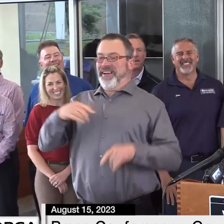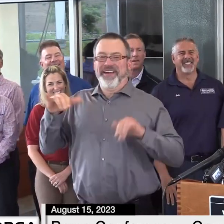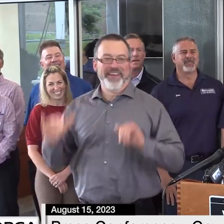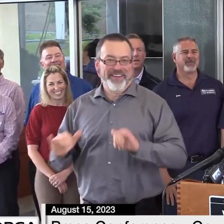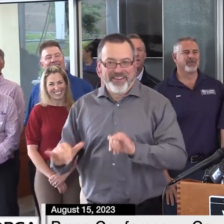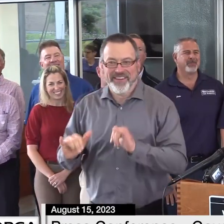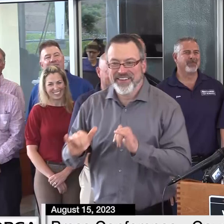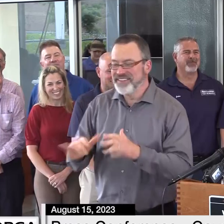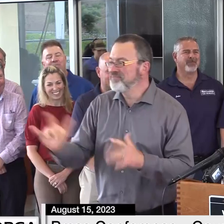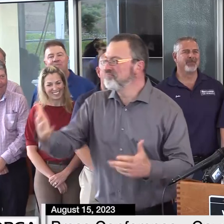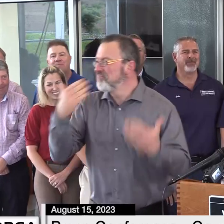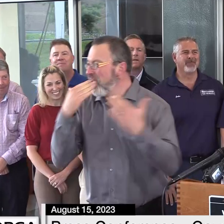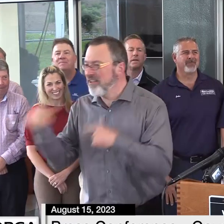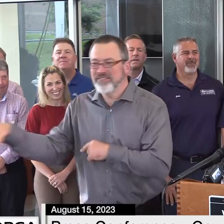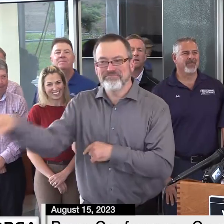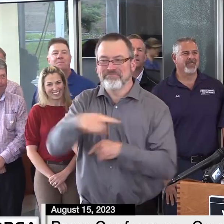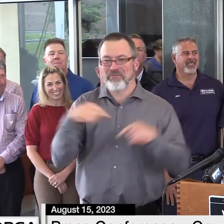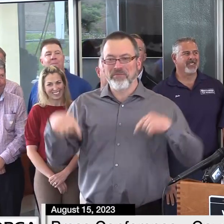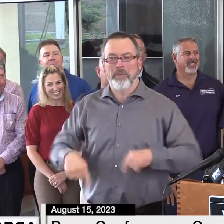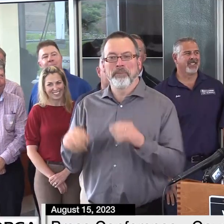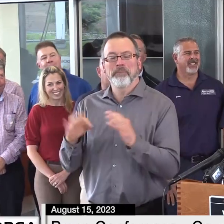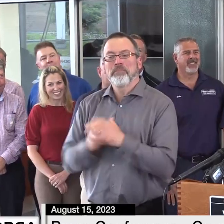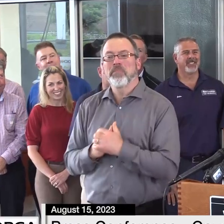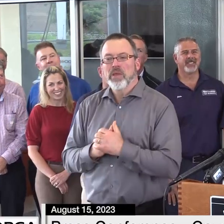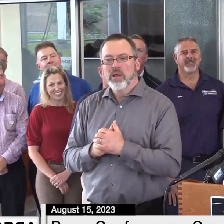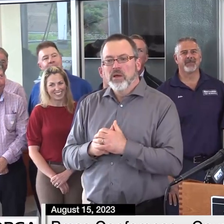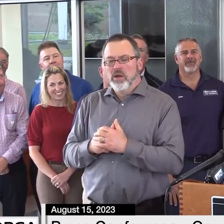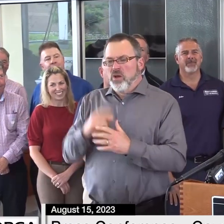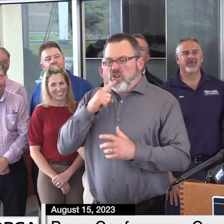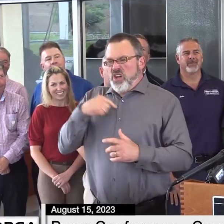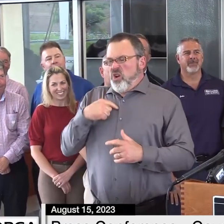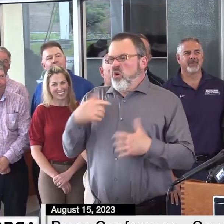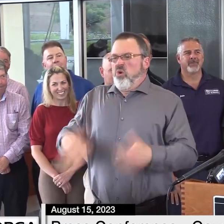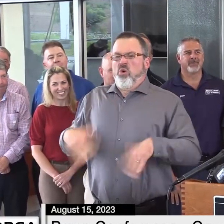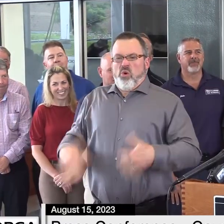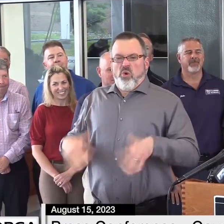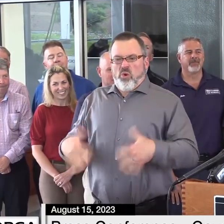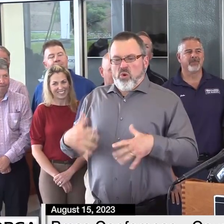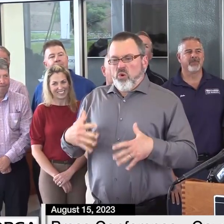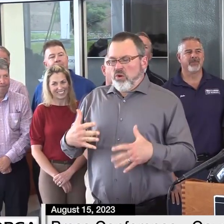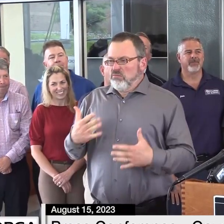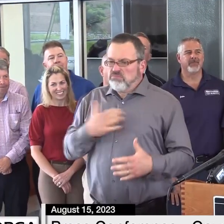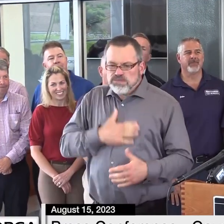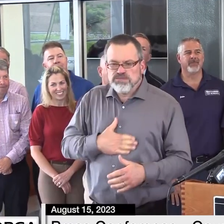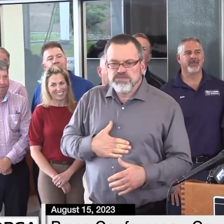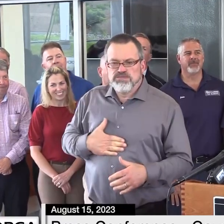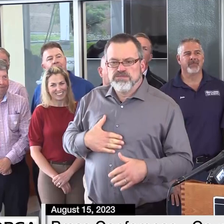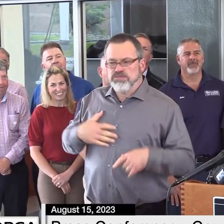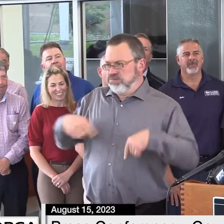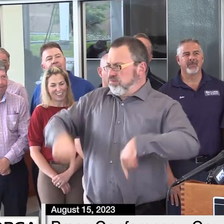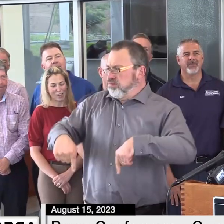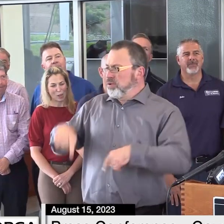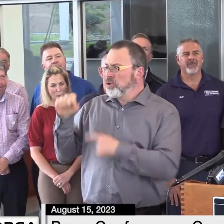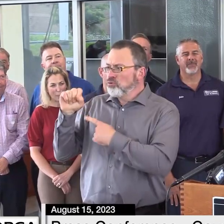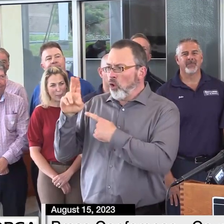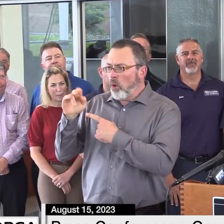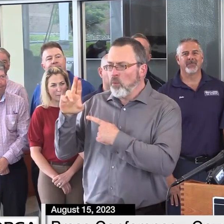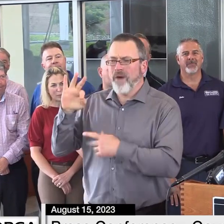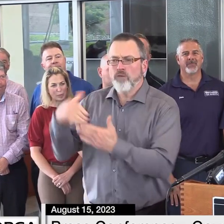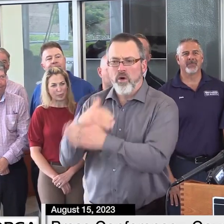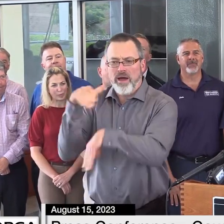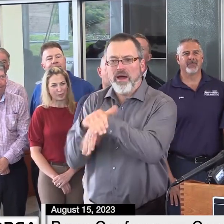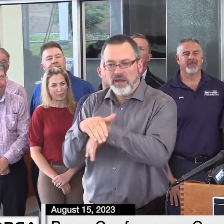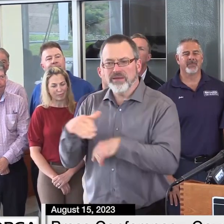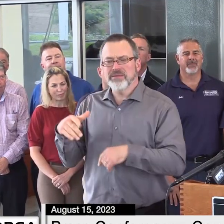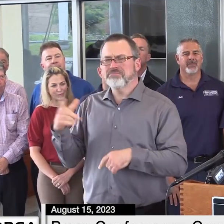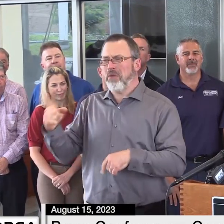Thank you very much, Ernie, and I want to express my sincere appreciation to you and Subaru of New England for your commitment to our beautiful